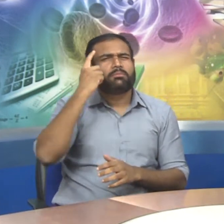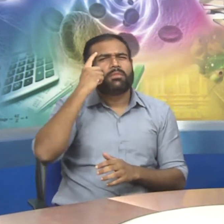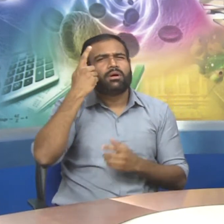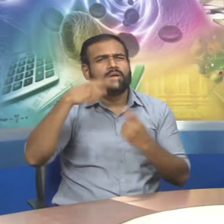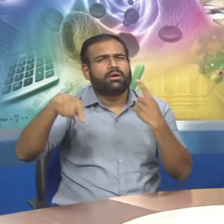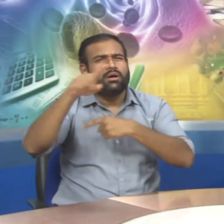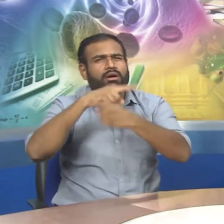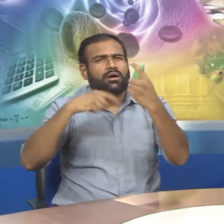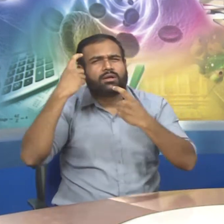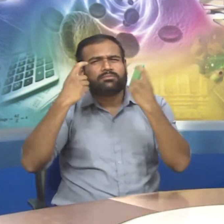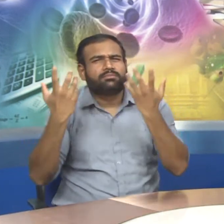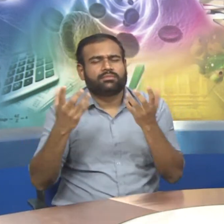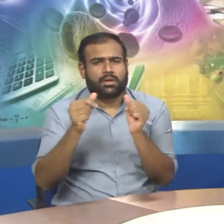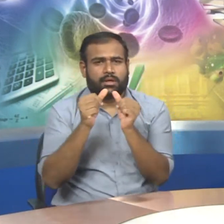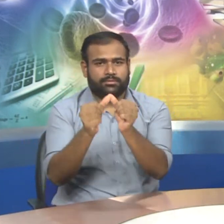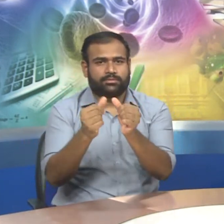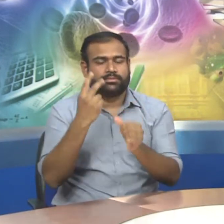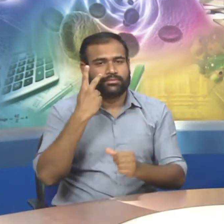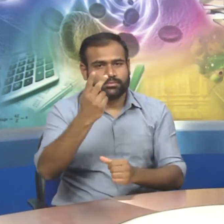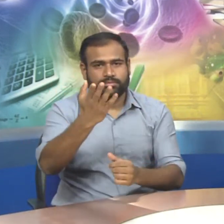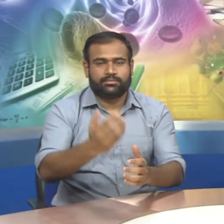it's a new word. What do you think it can be?